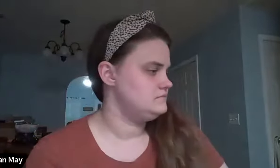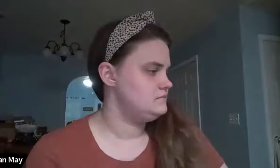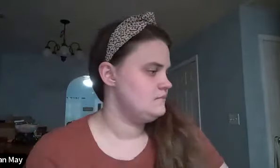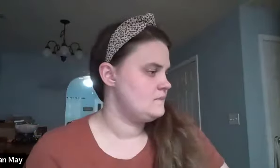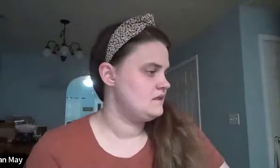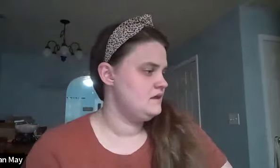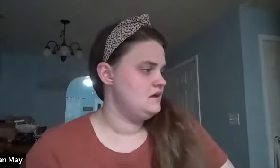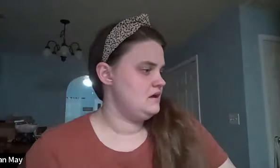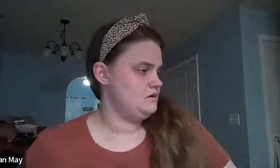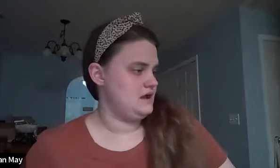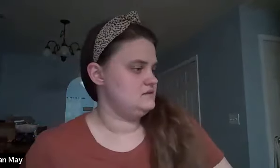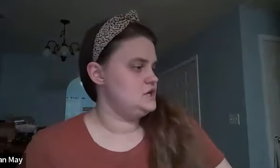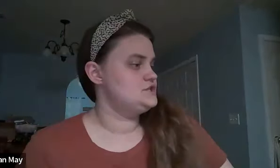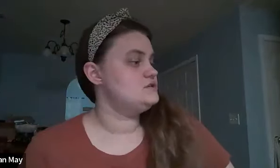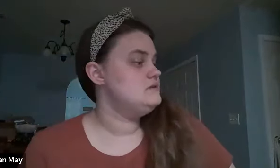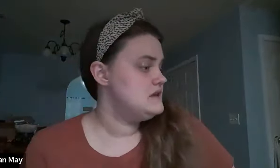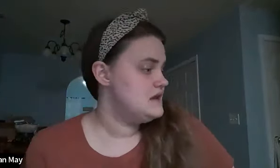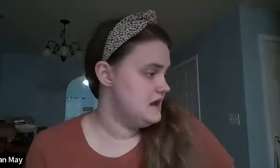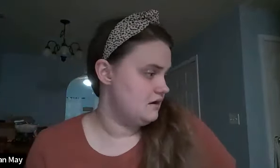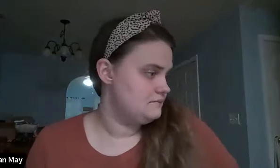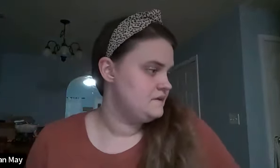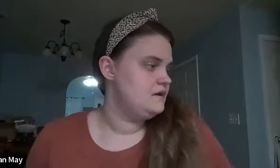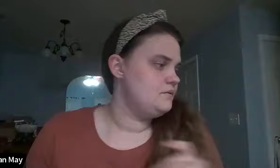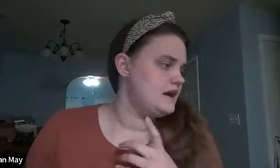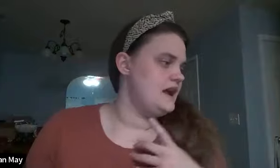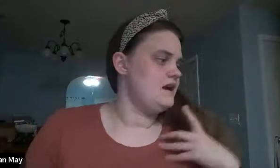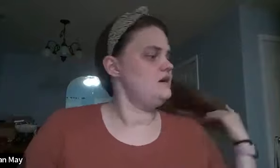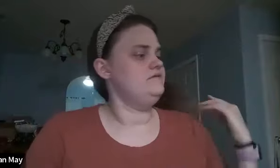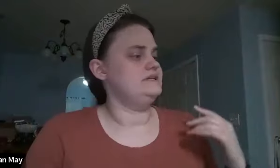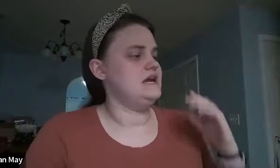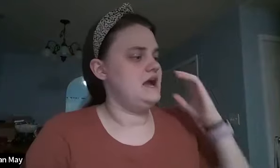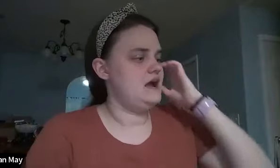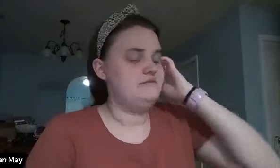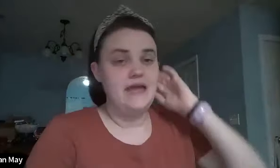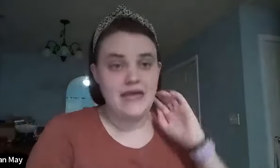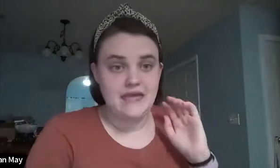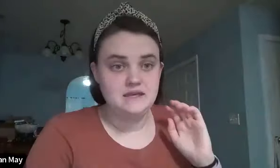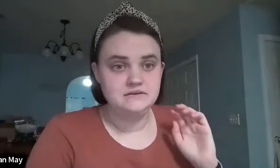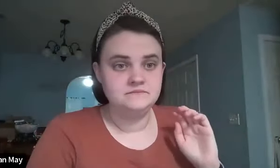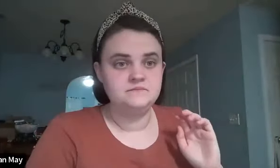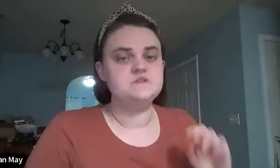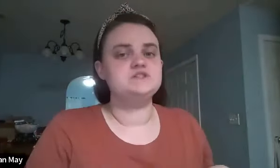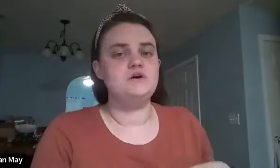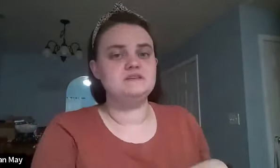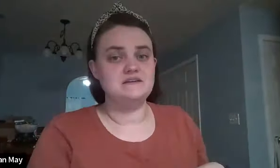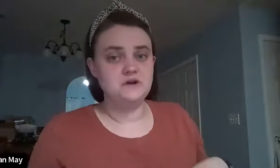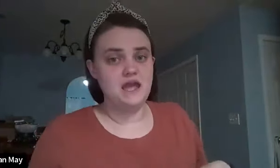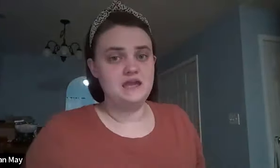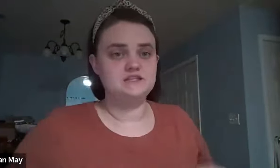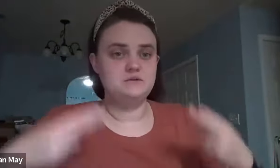Okay, so now what I have is I have egg. So the sign for egg is going to